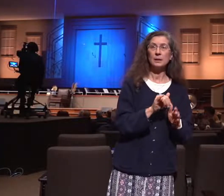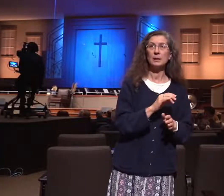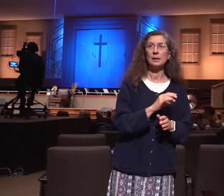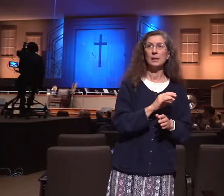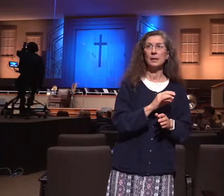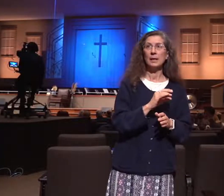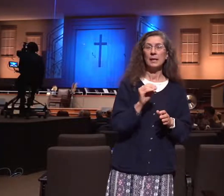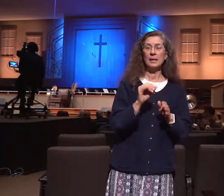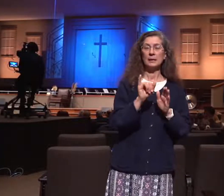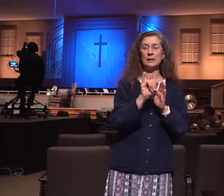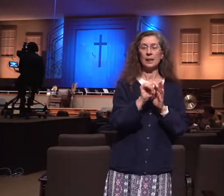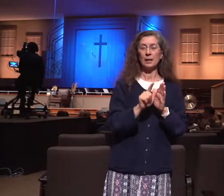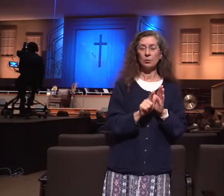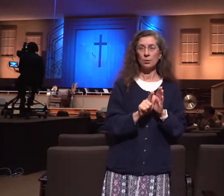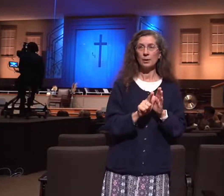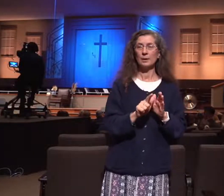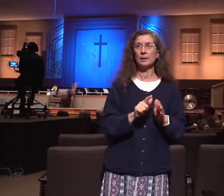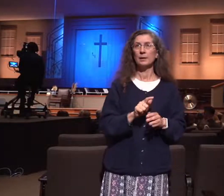in Harvey, Illinois.